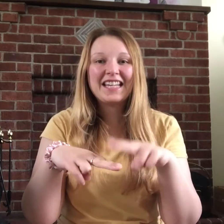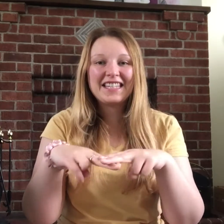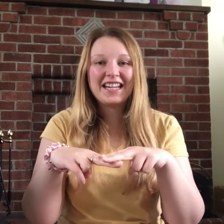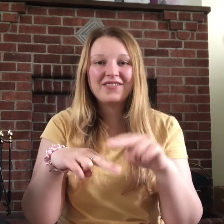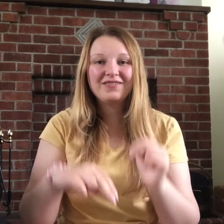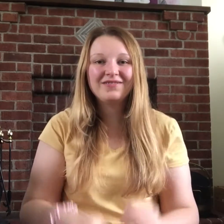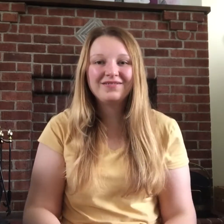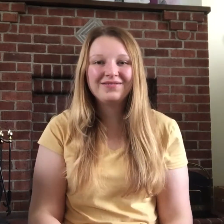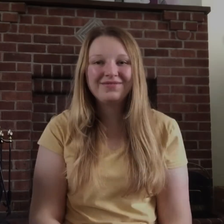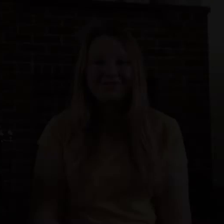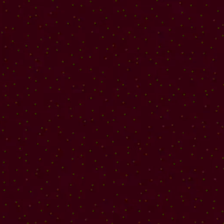Daddy.